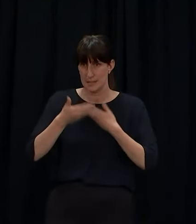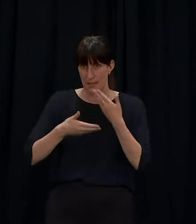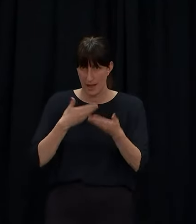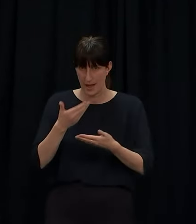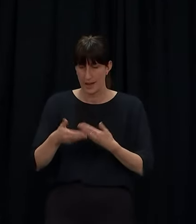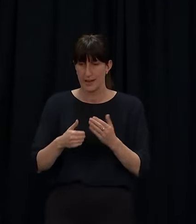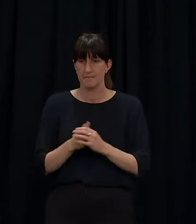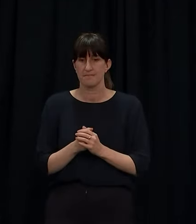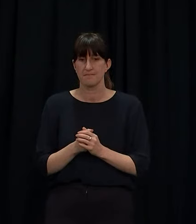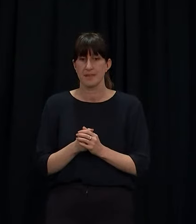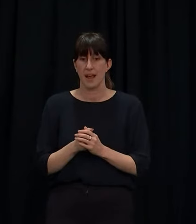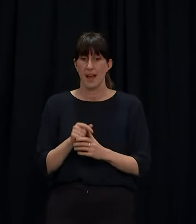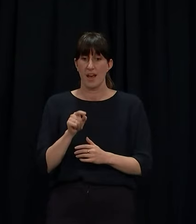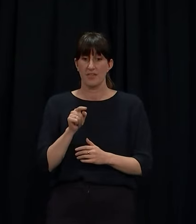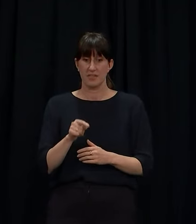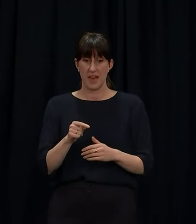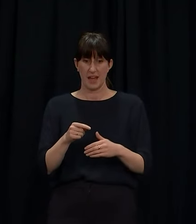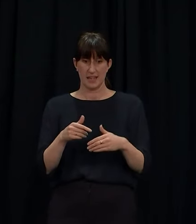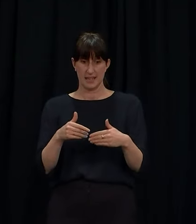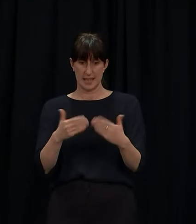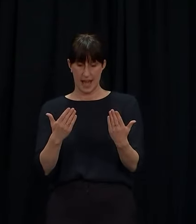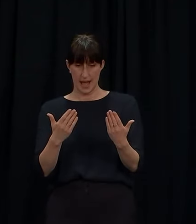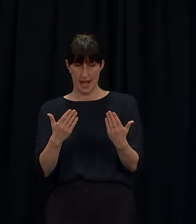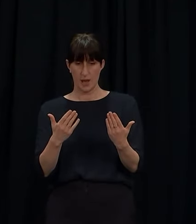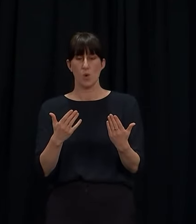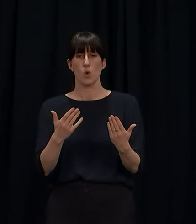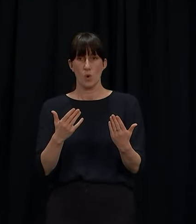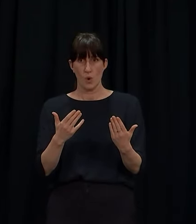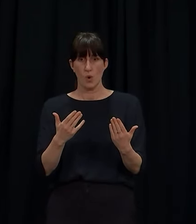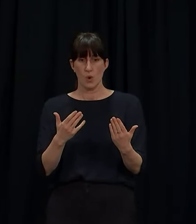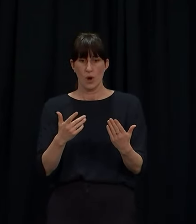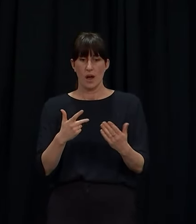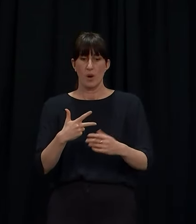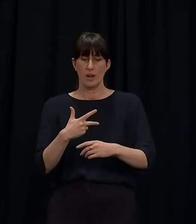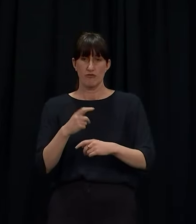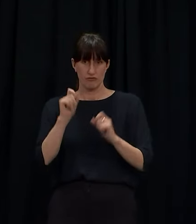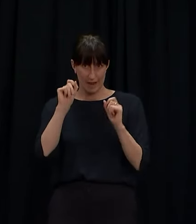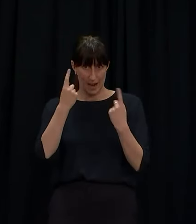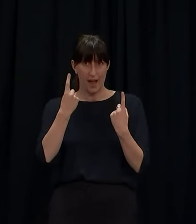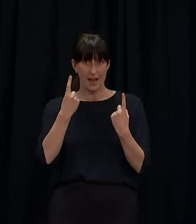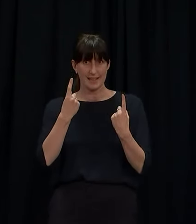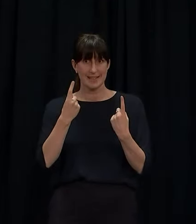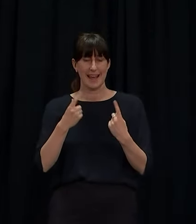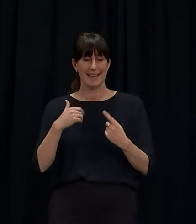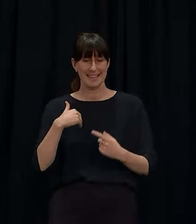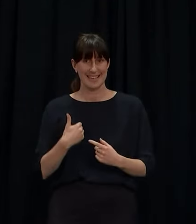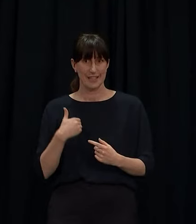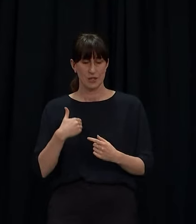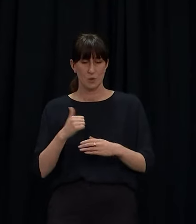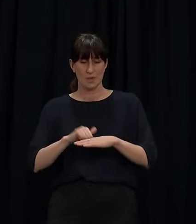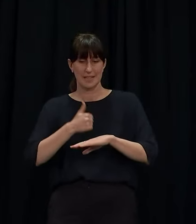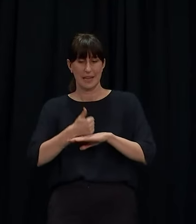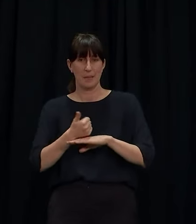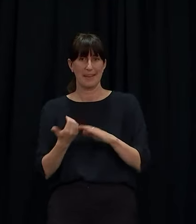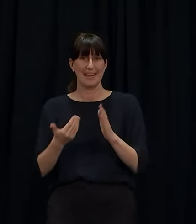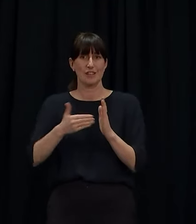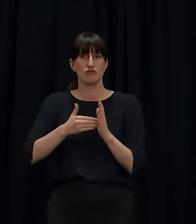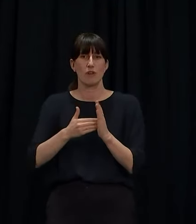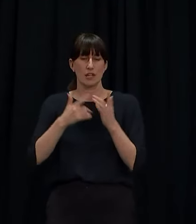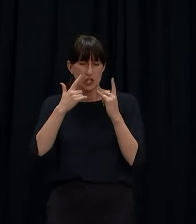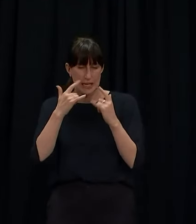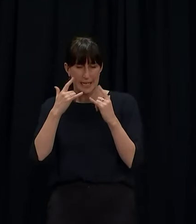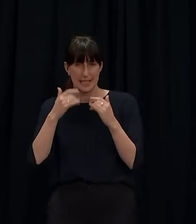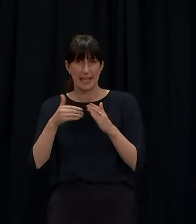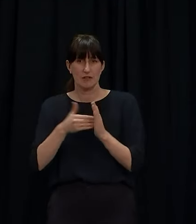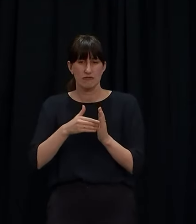after that event, that it sort of highlighted a number of extra checks and balances that needed to be put in place. Those have been put in place, and so that's part of our